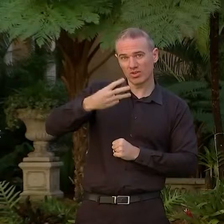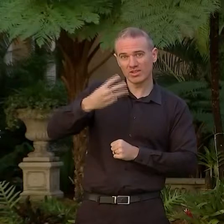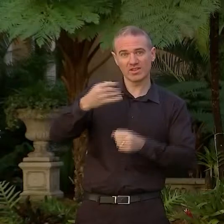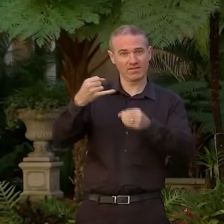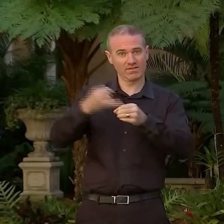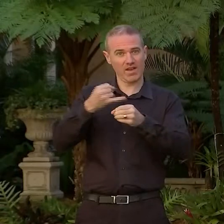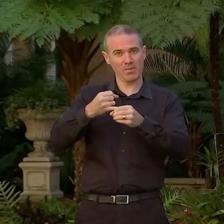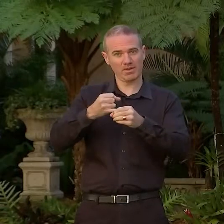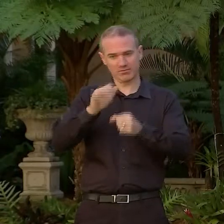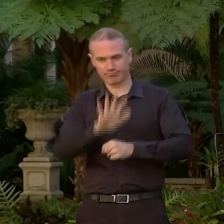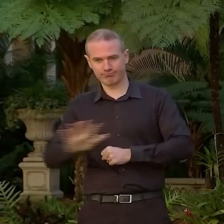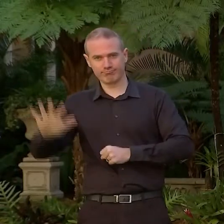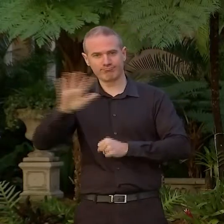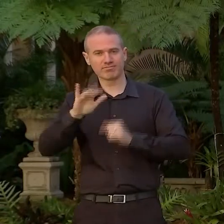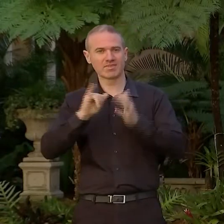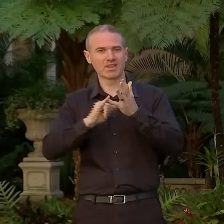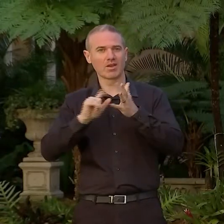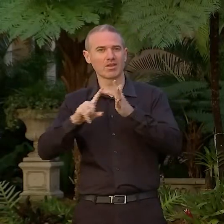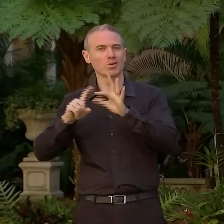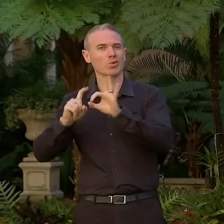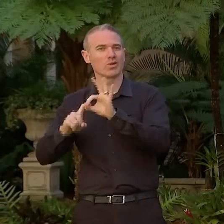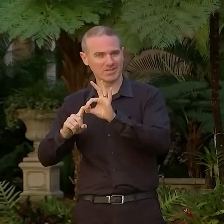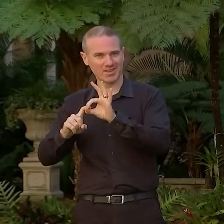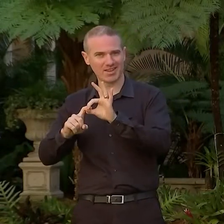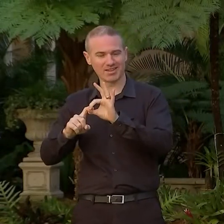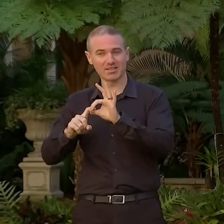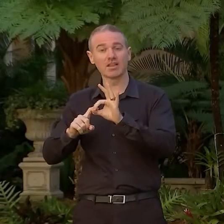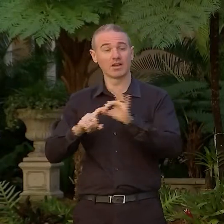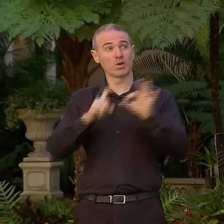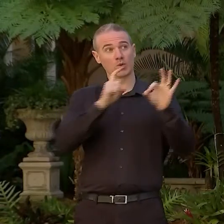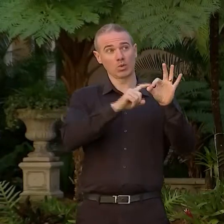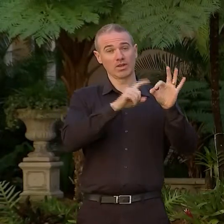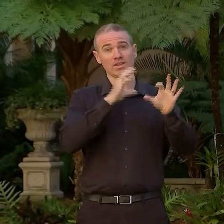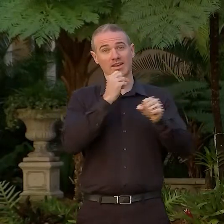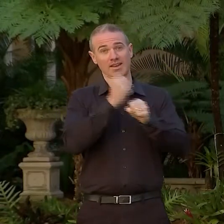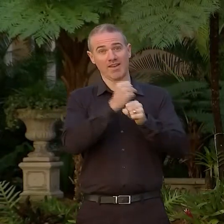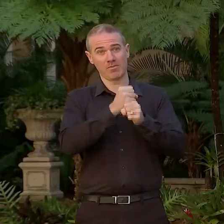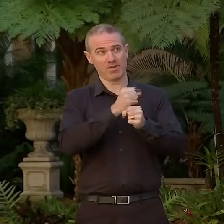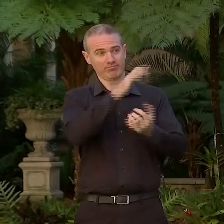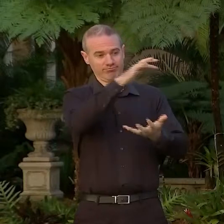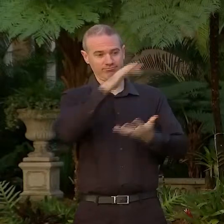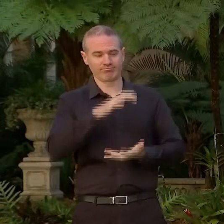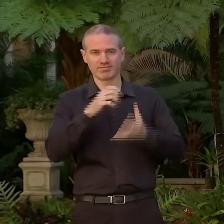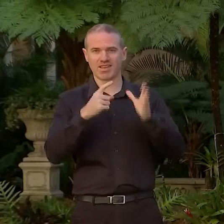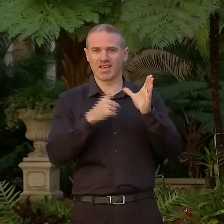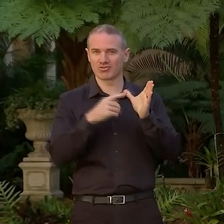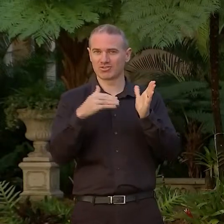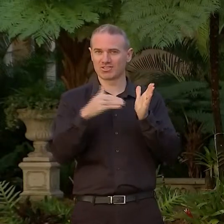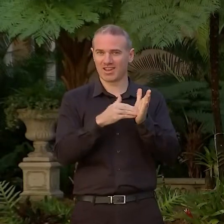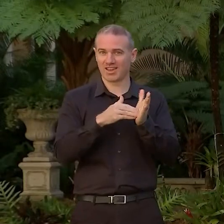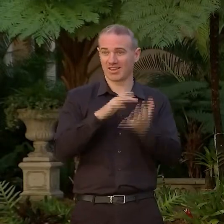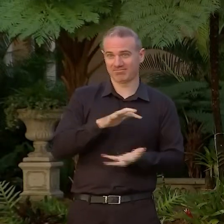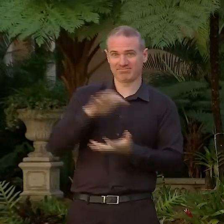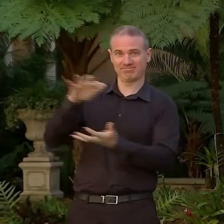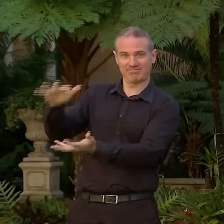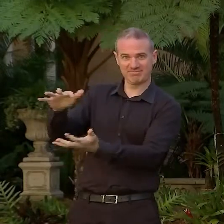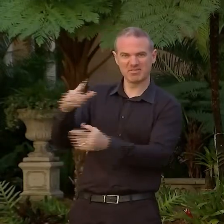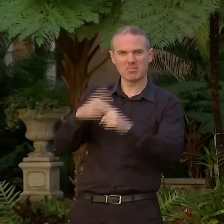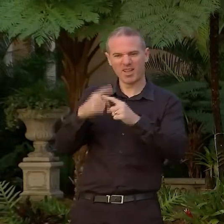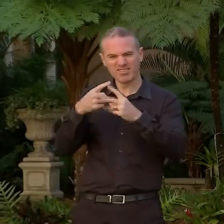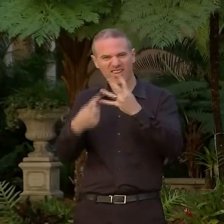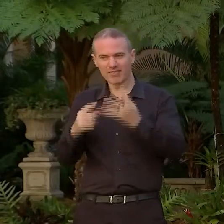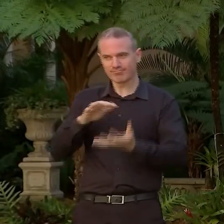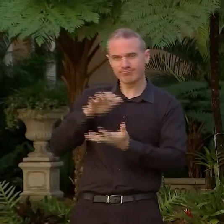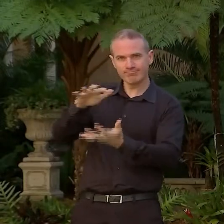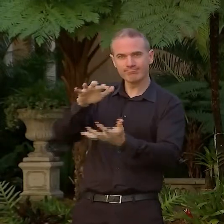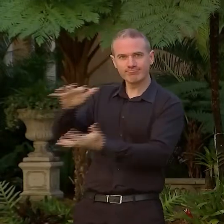in southeast Queensland with Queensland Government vaccine stocks of AstraZeneca and consumables that we're providing to them